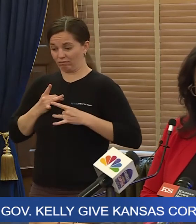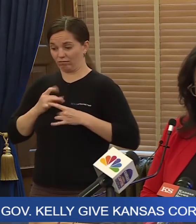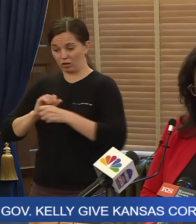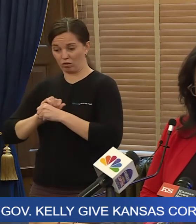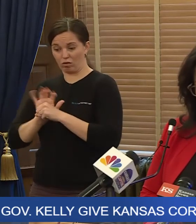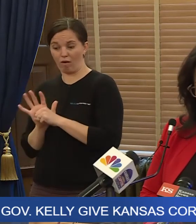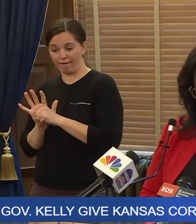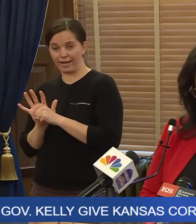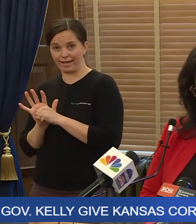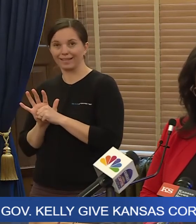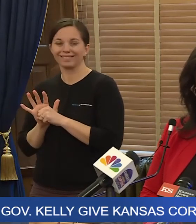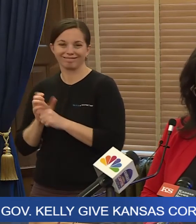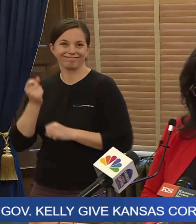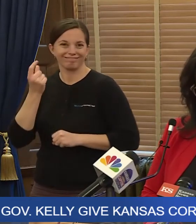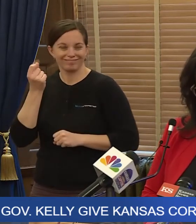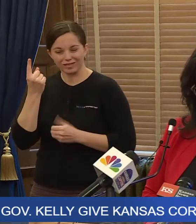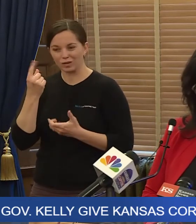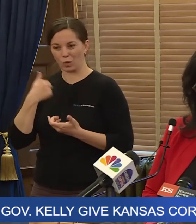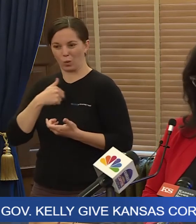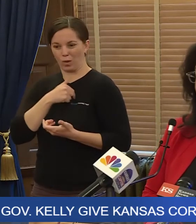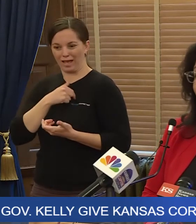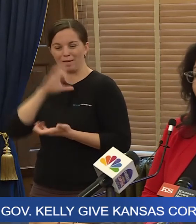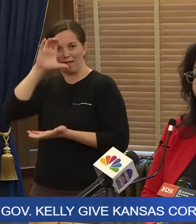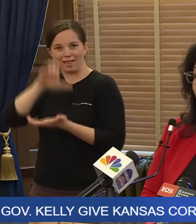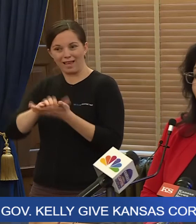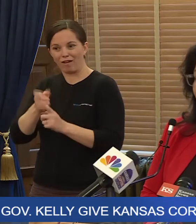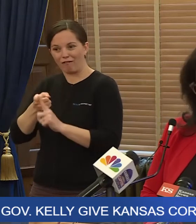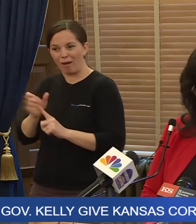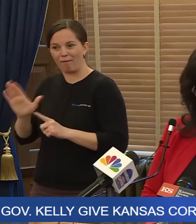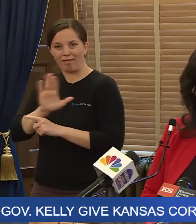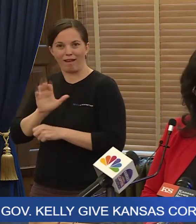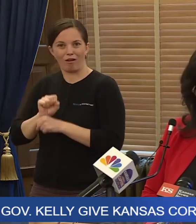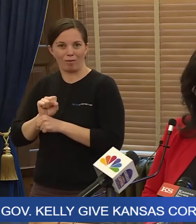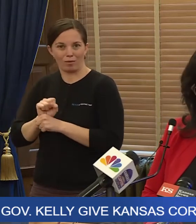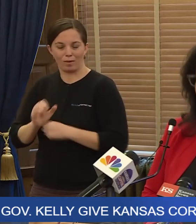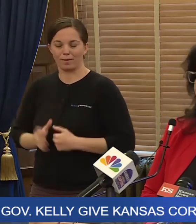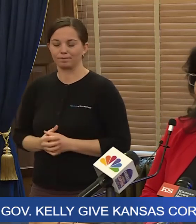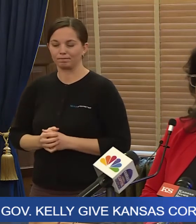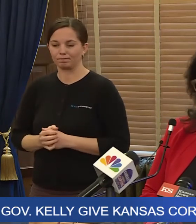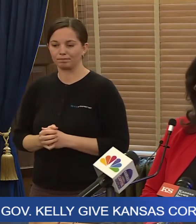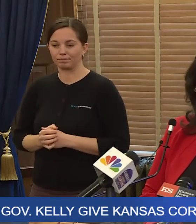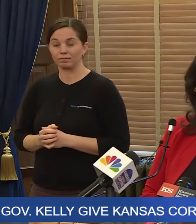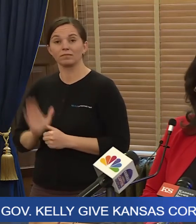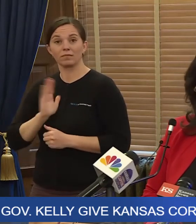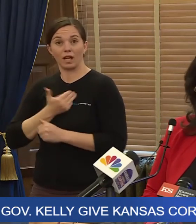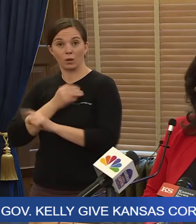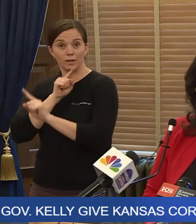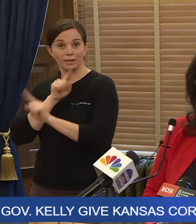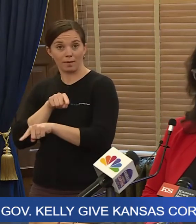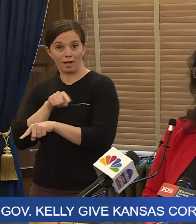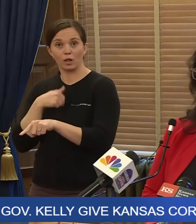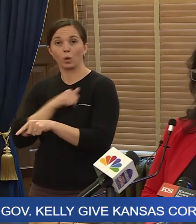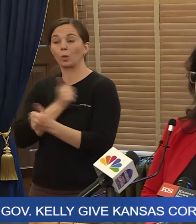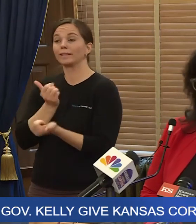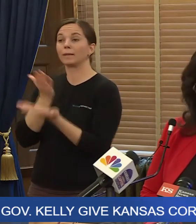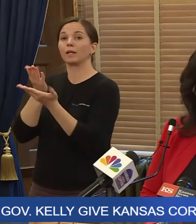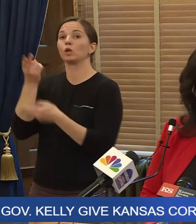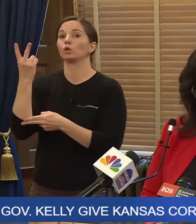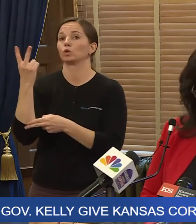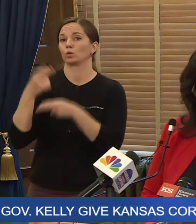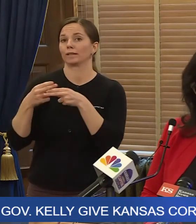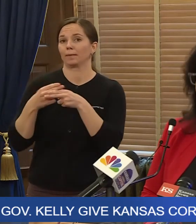contracted the disease arising out of and in the course of their employment. In response, we have submitted 2